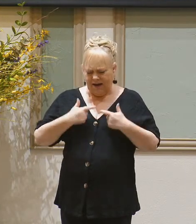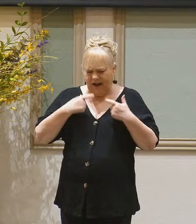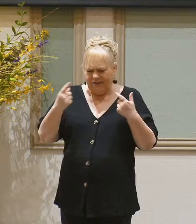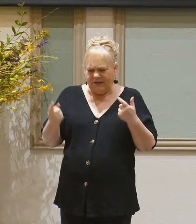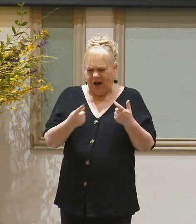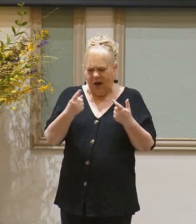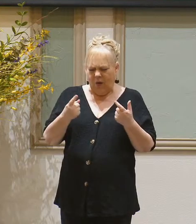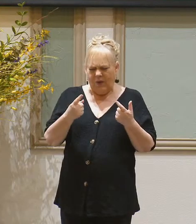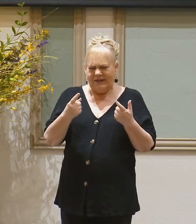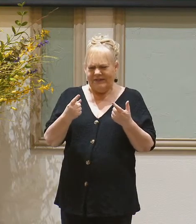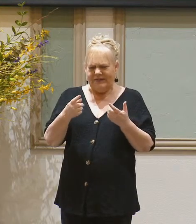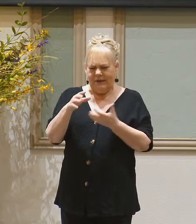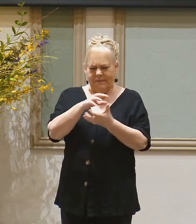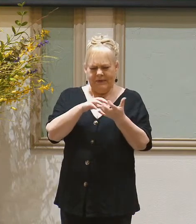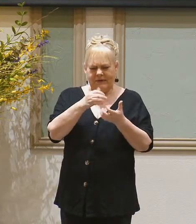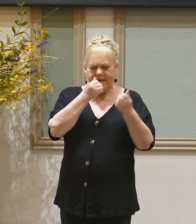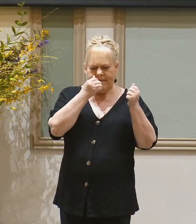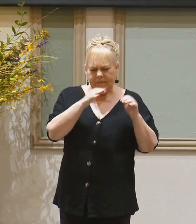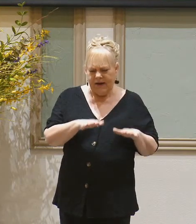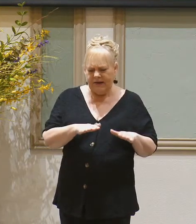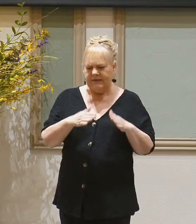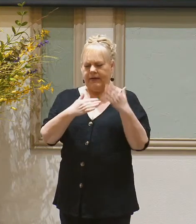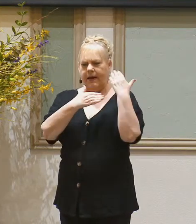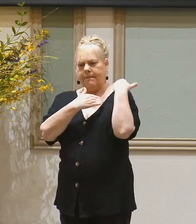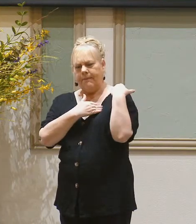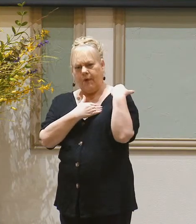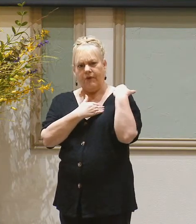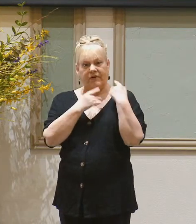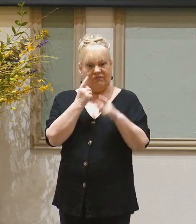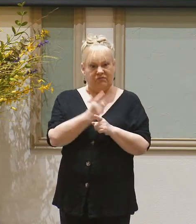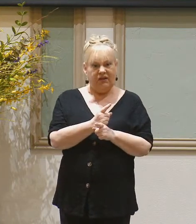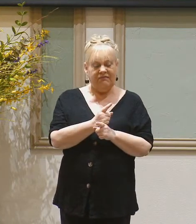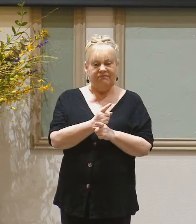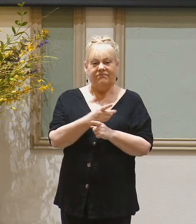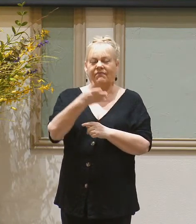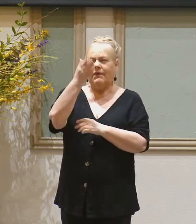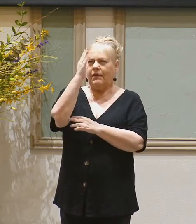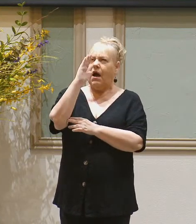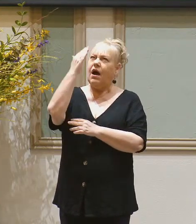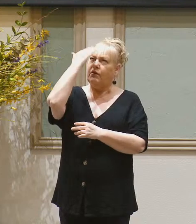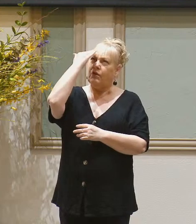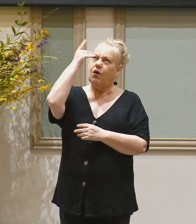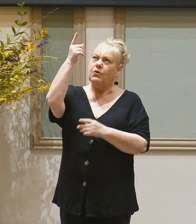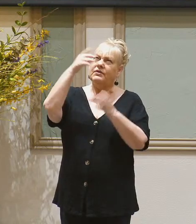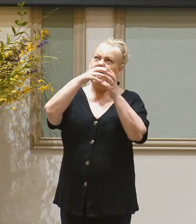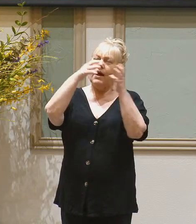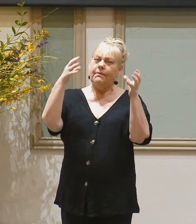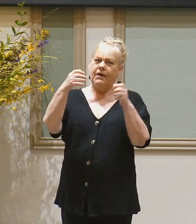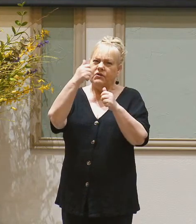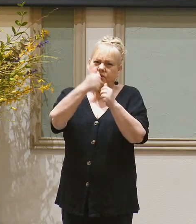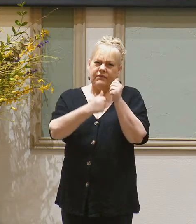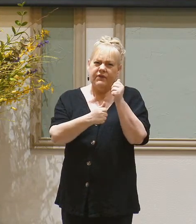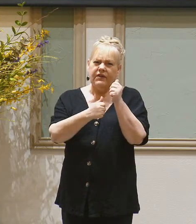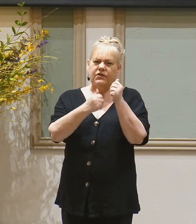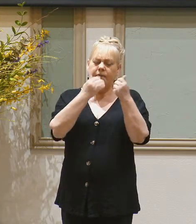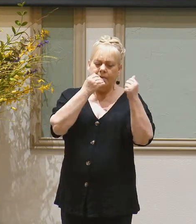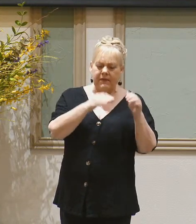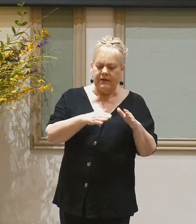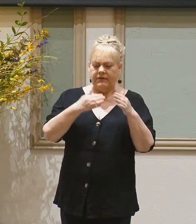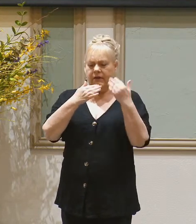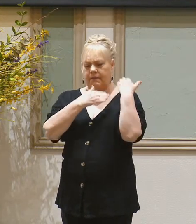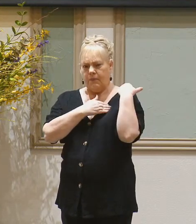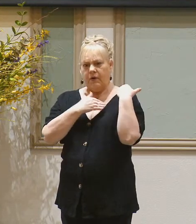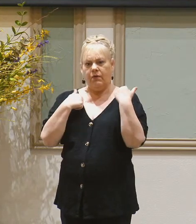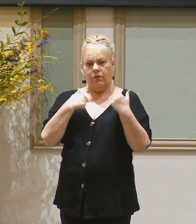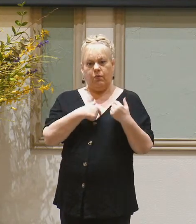kind of a mix of blessing and burden, aren't they? And that God knows how much of each one of